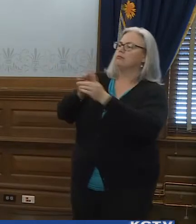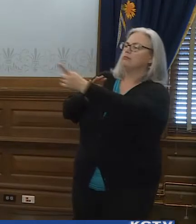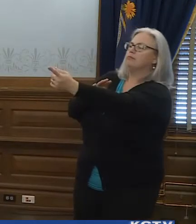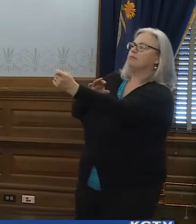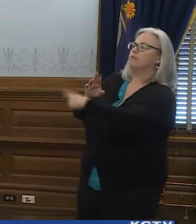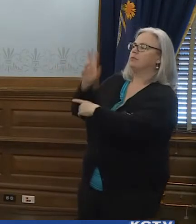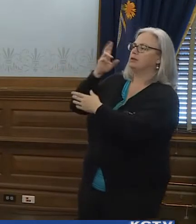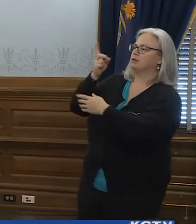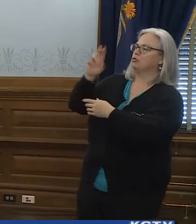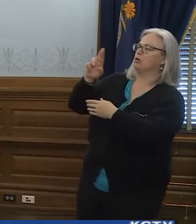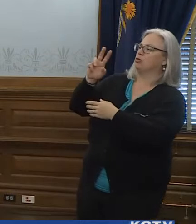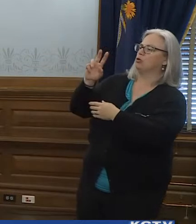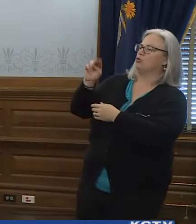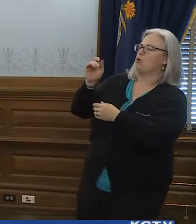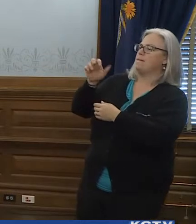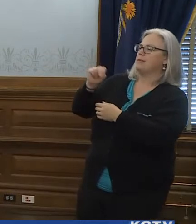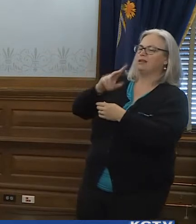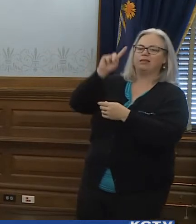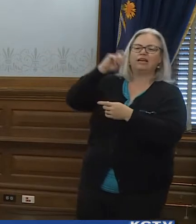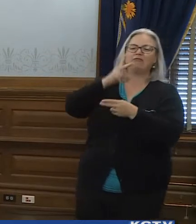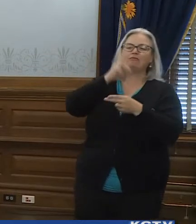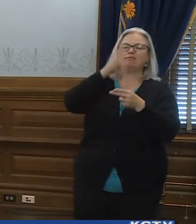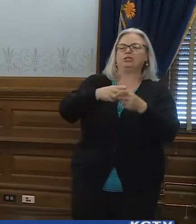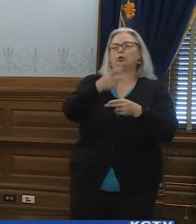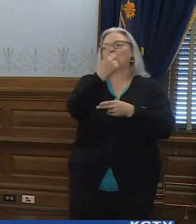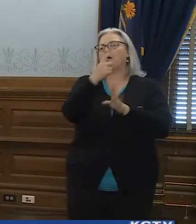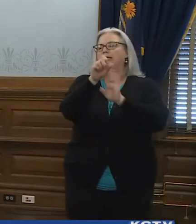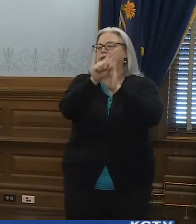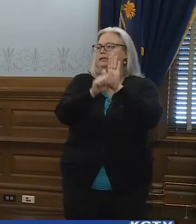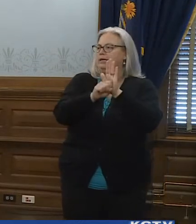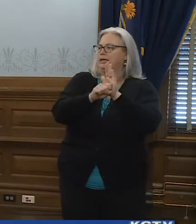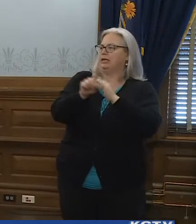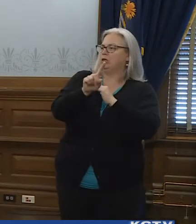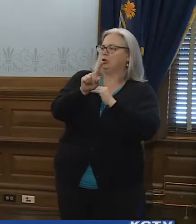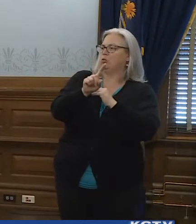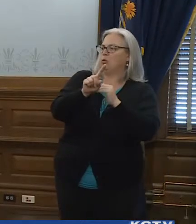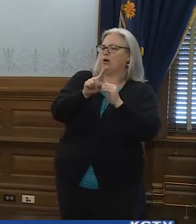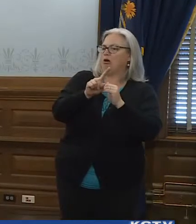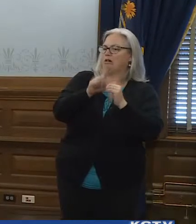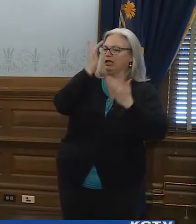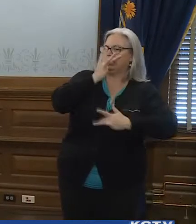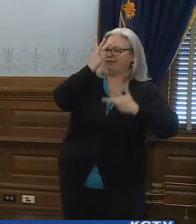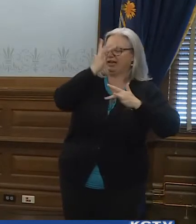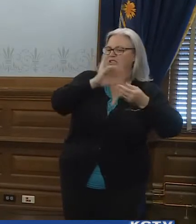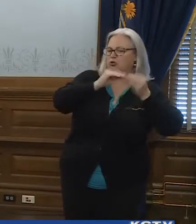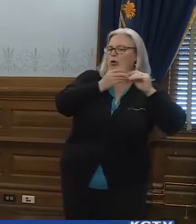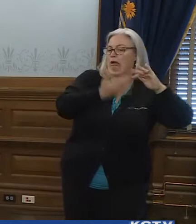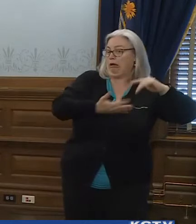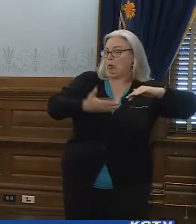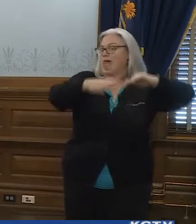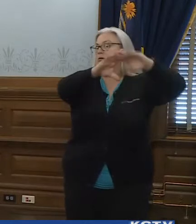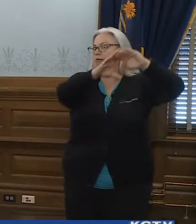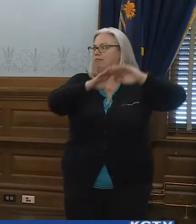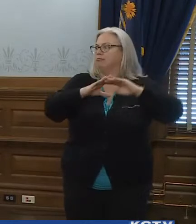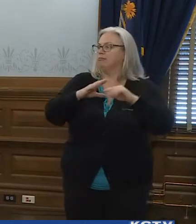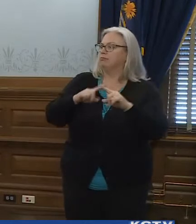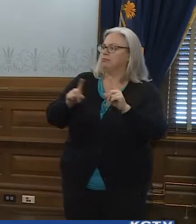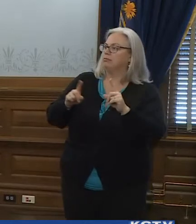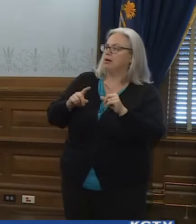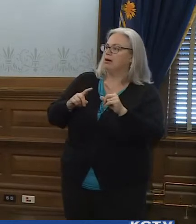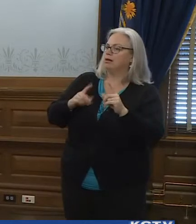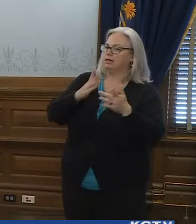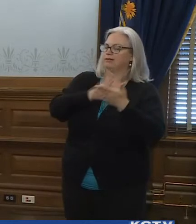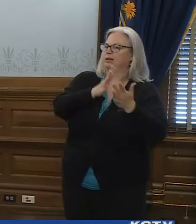us, the governor referenced 21 states where the Counties. infection rate was going up. Oh, states, I'm sorry. Yeah, where there